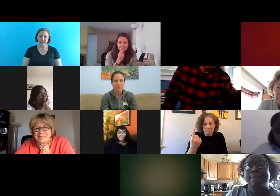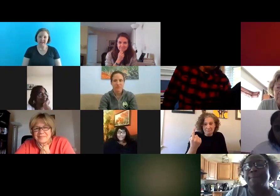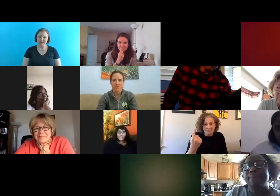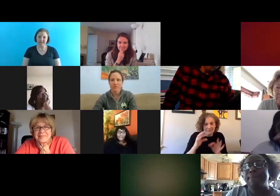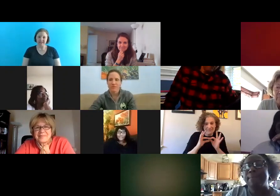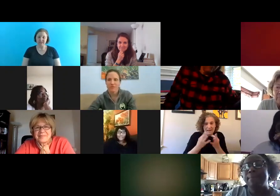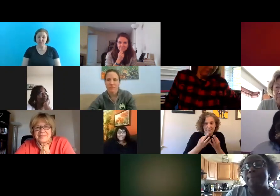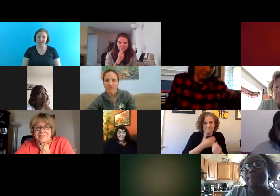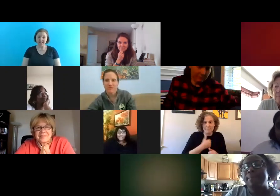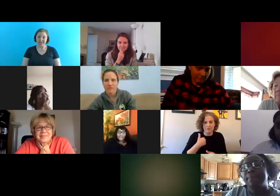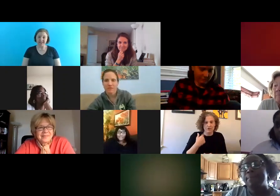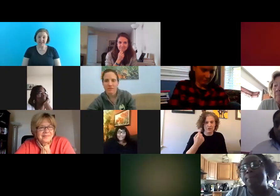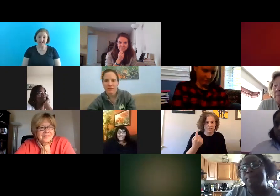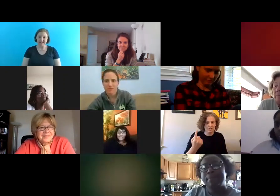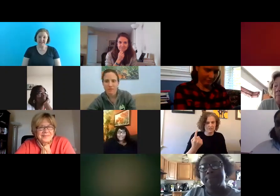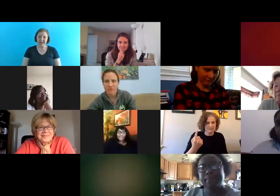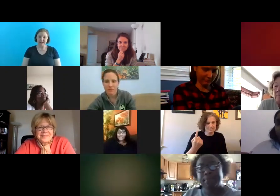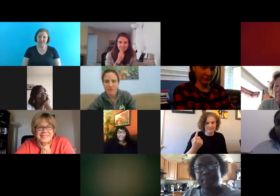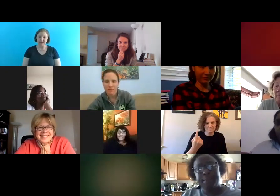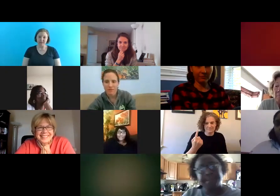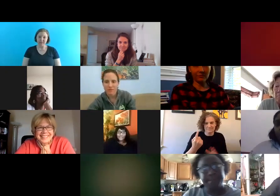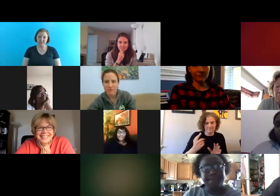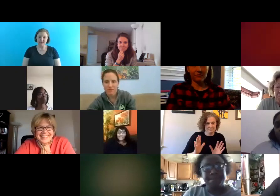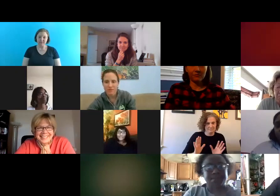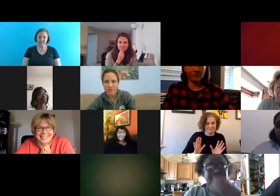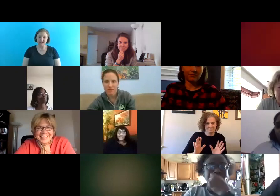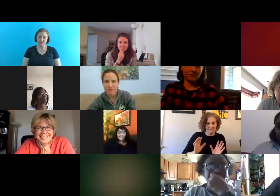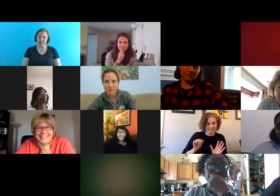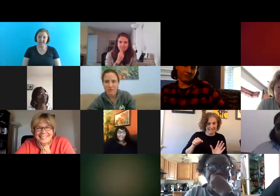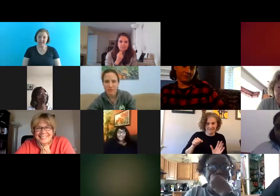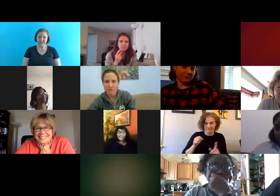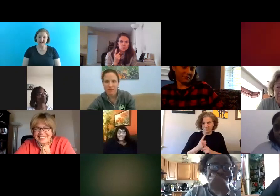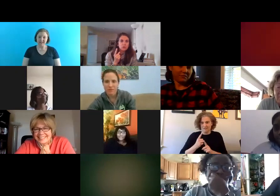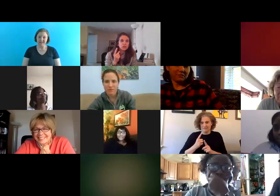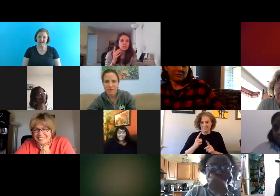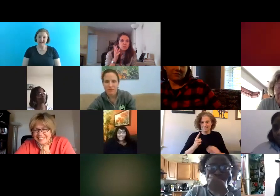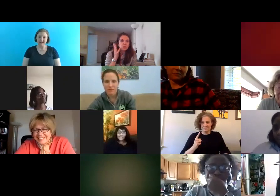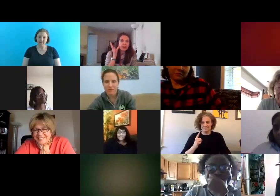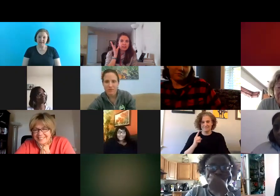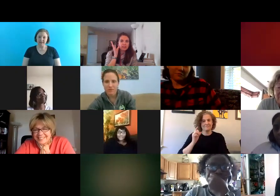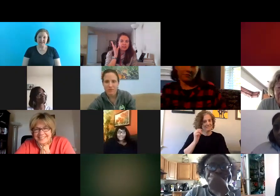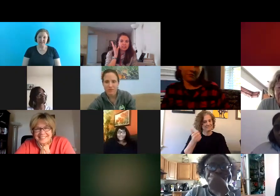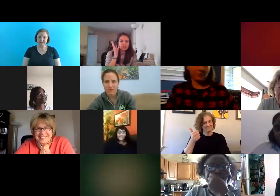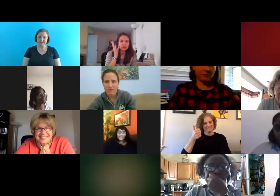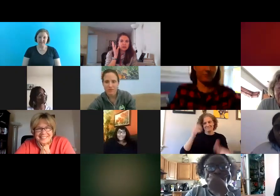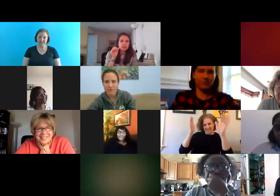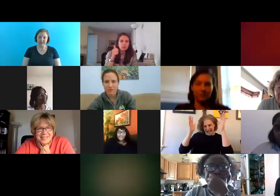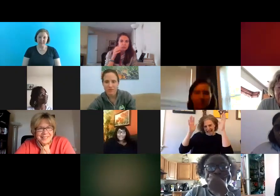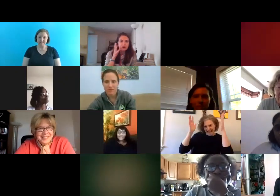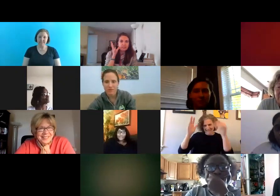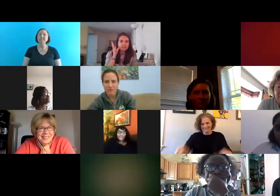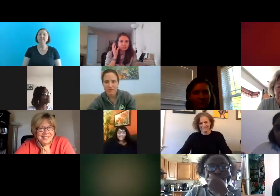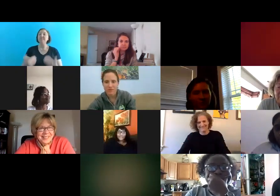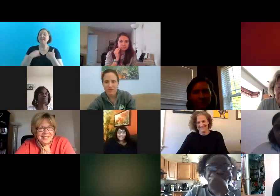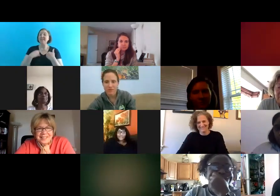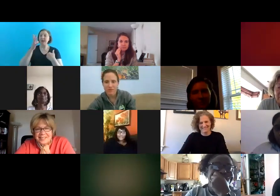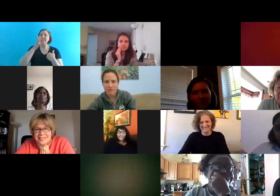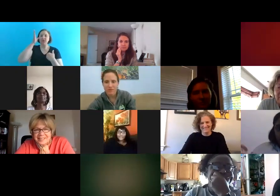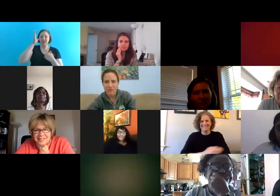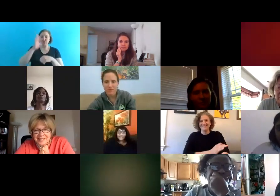Anyone else? Just one? Any family members? Just the one? We do have one Yes. parent on here as well, another parent.